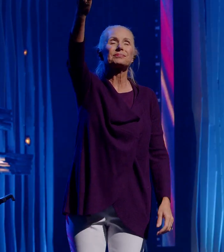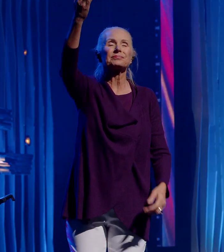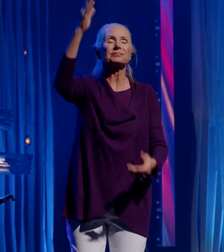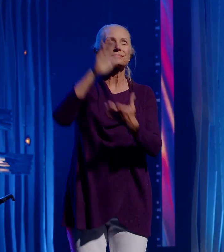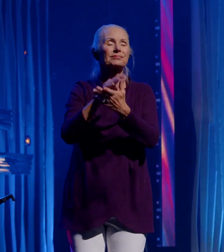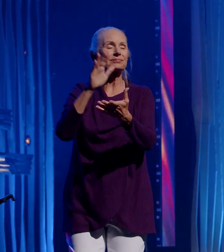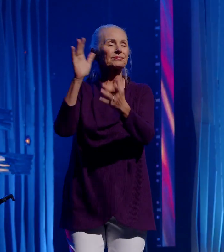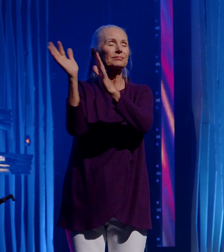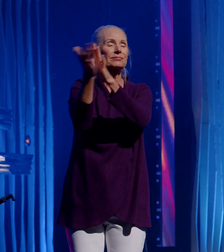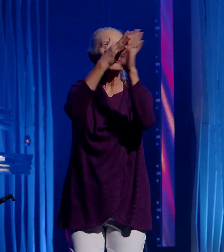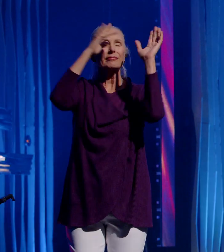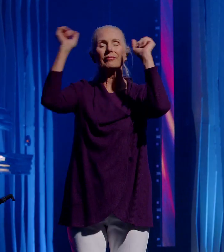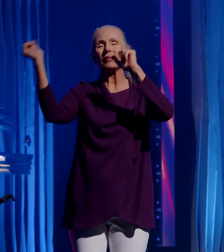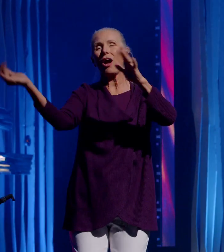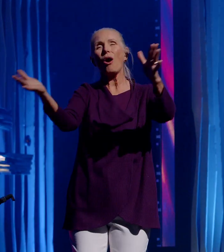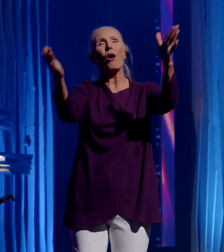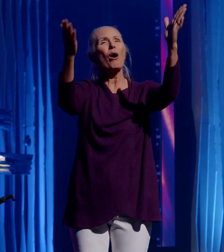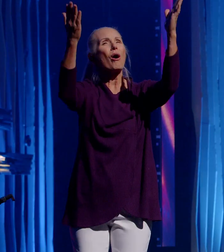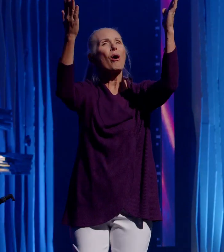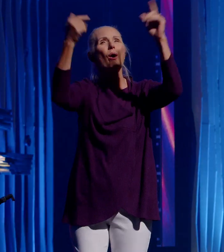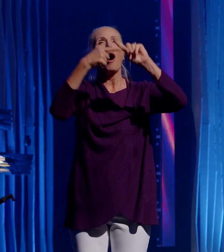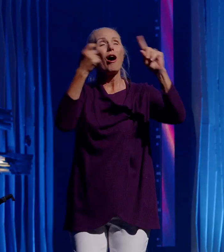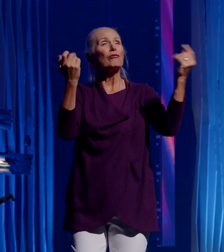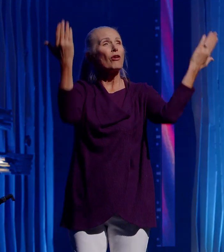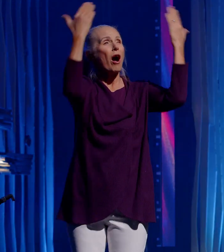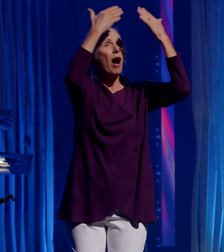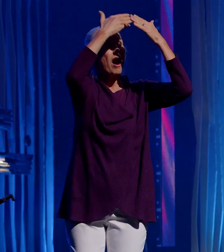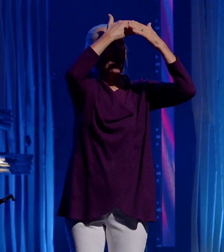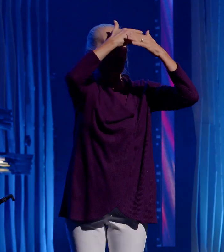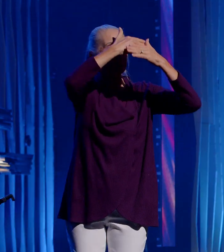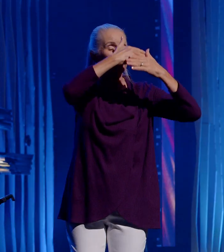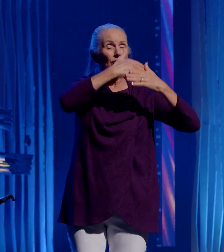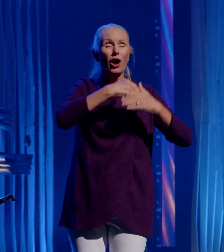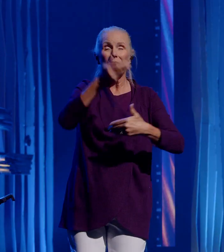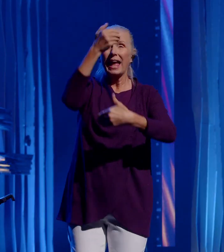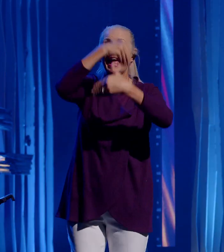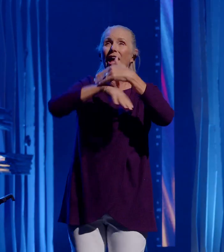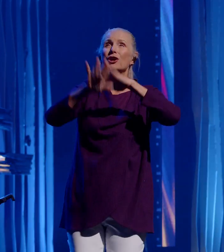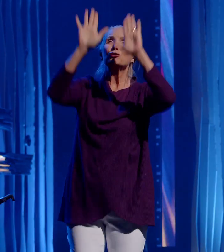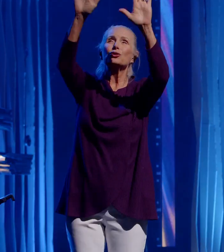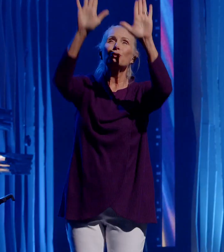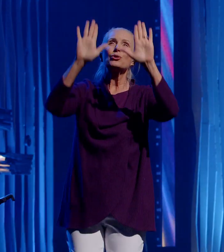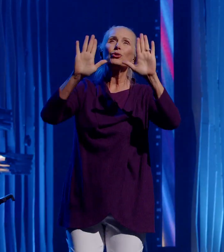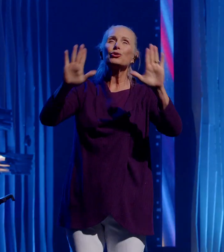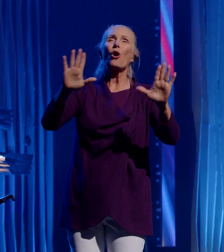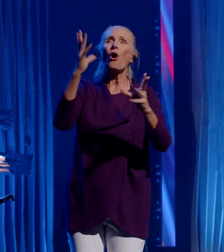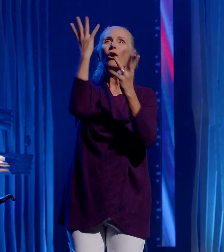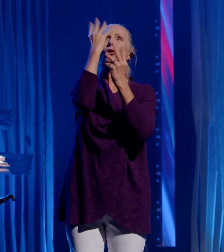yeah.